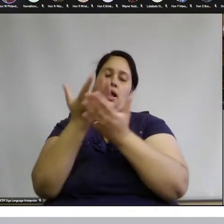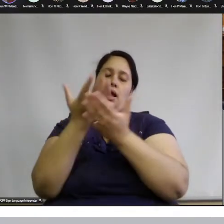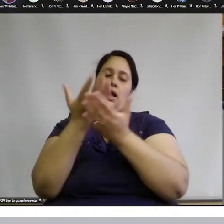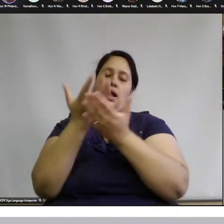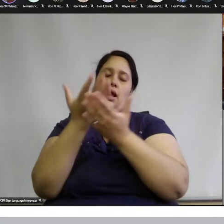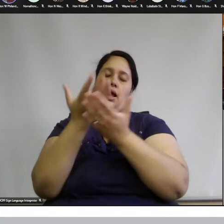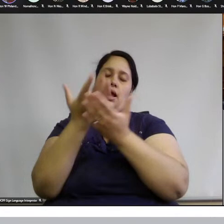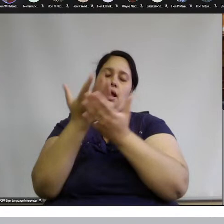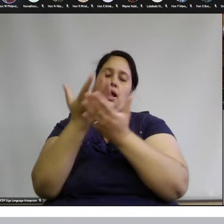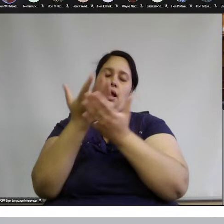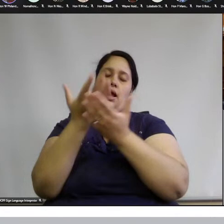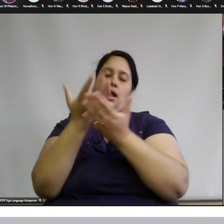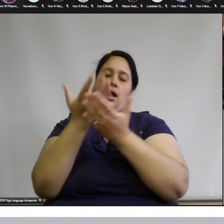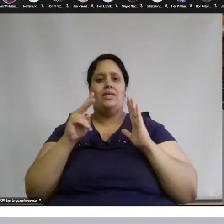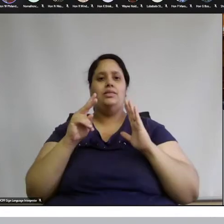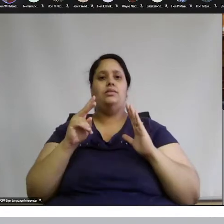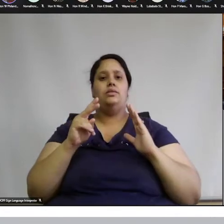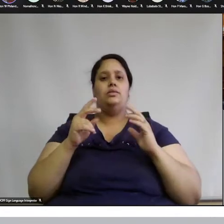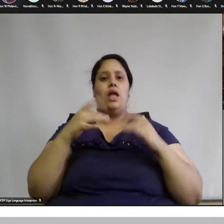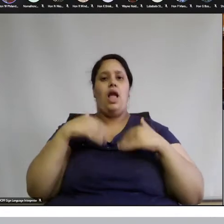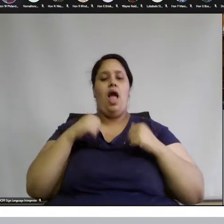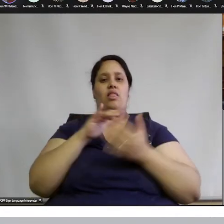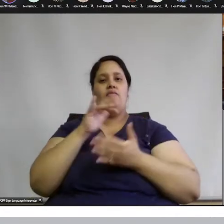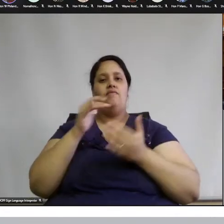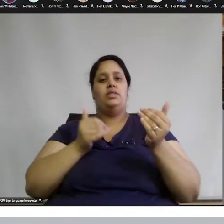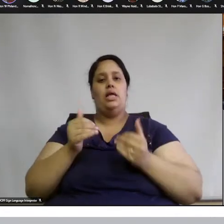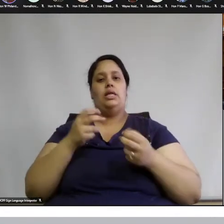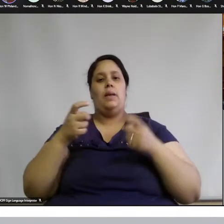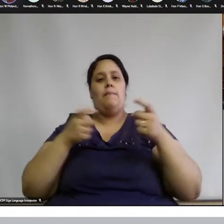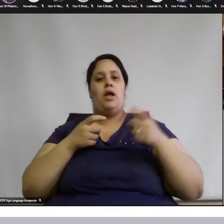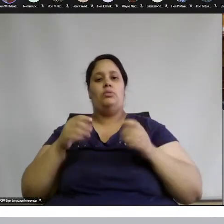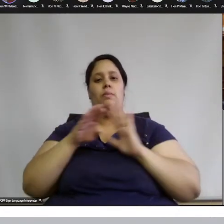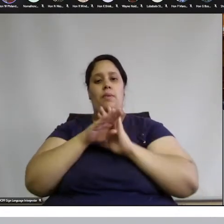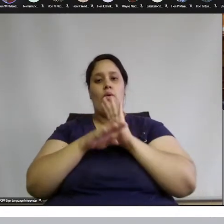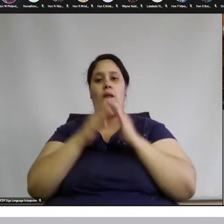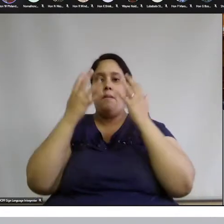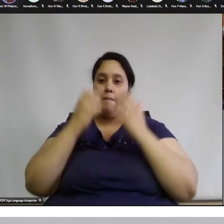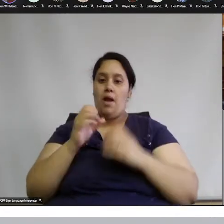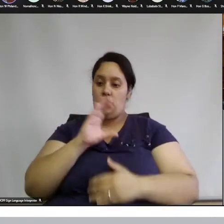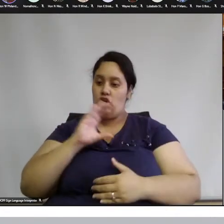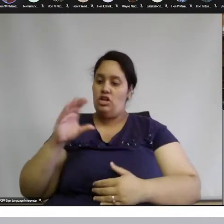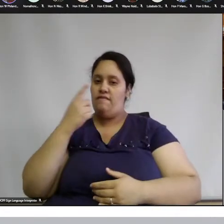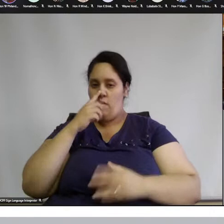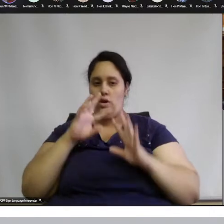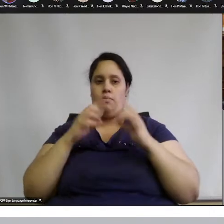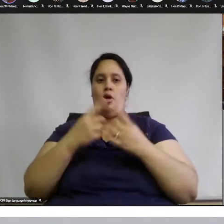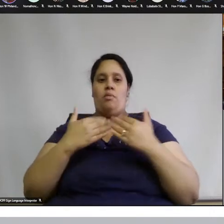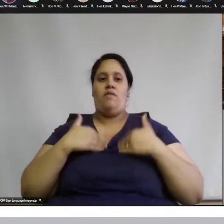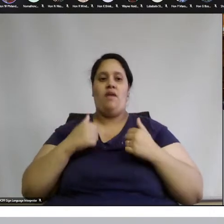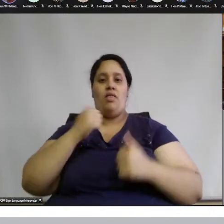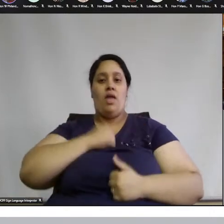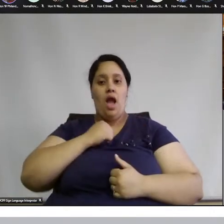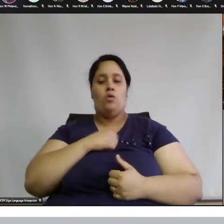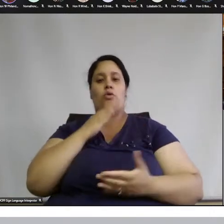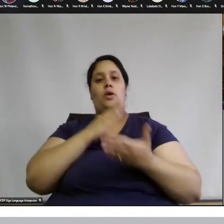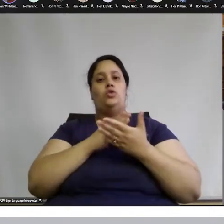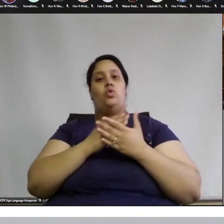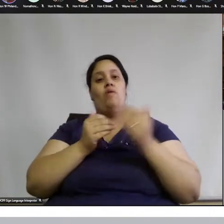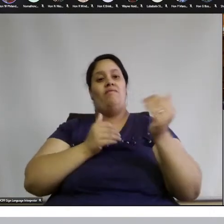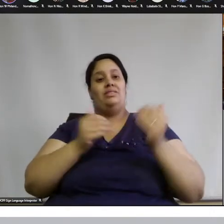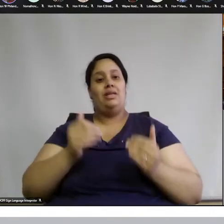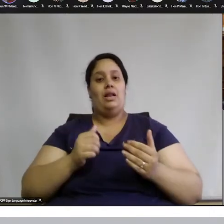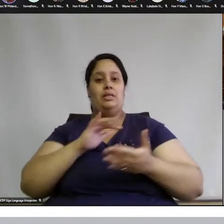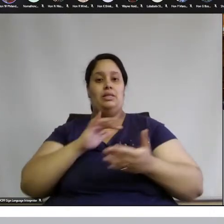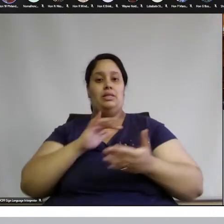to twice the health facility management program budgeted for our Department of Health, which aims to ensure our facilities